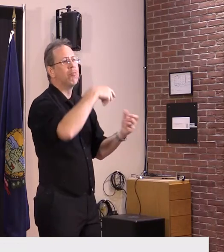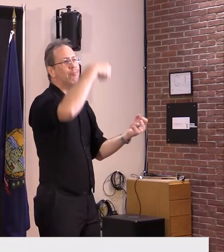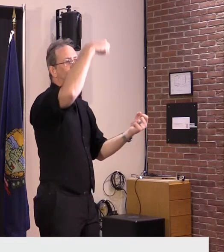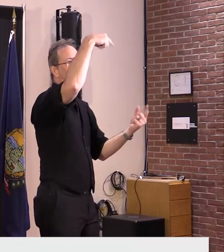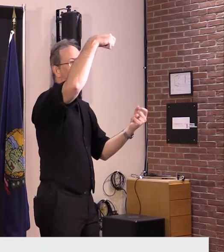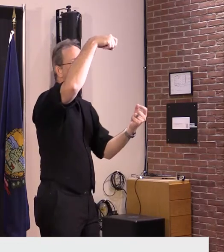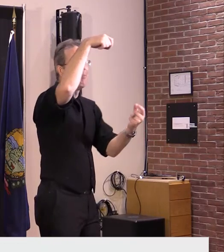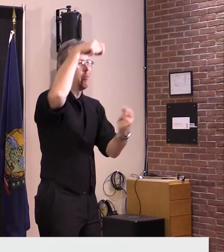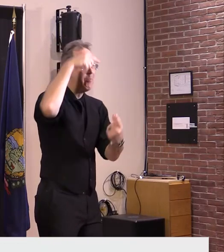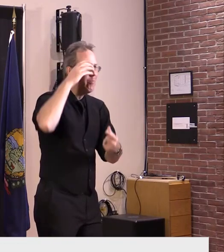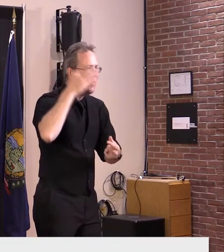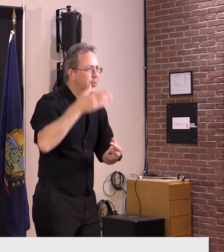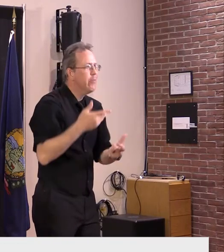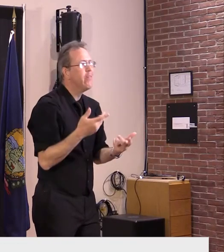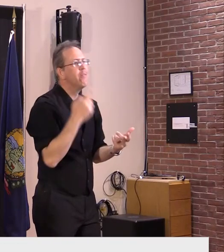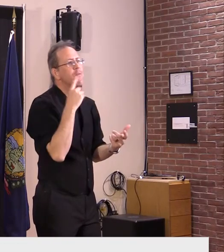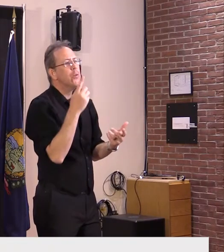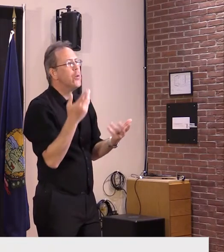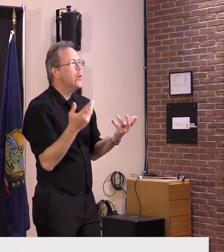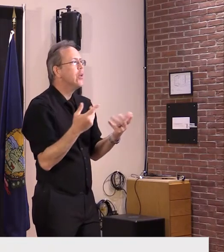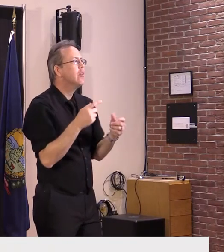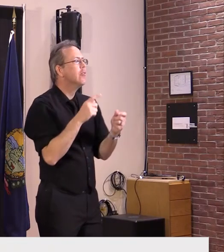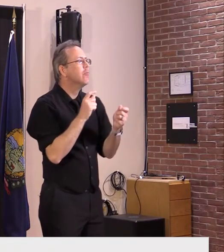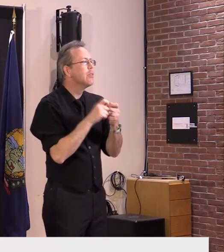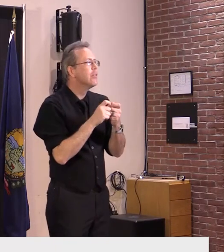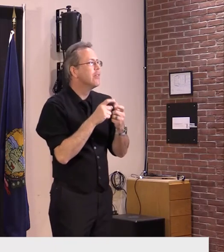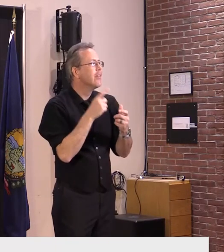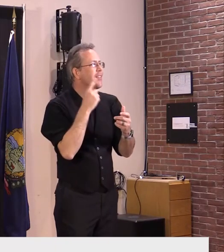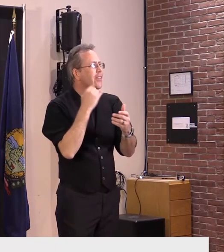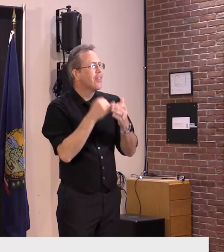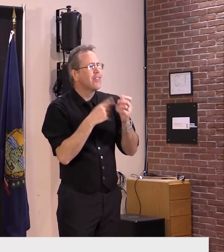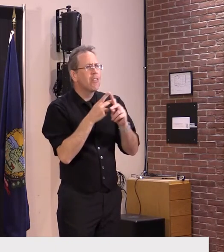those last mile type of situations.